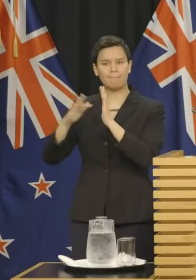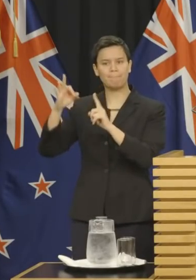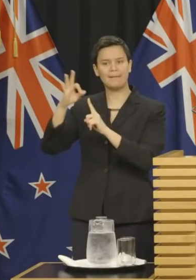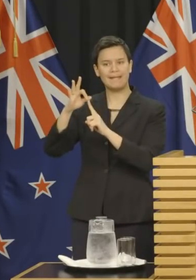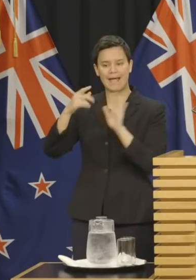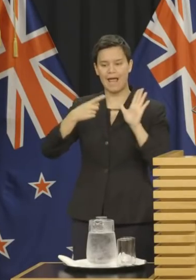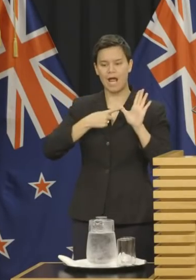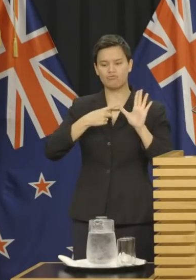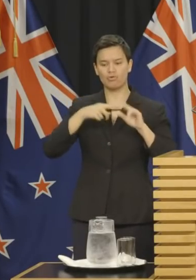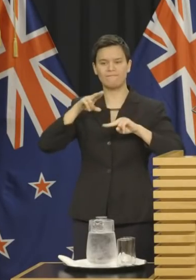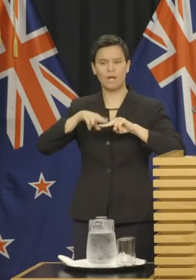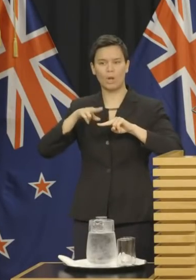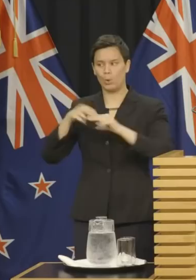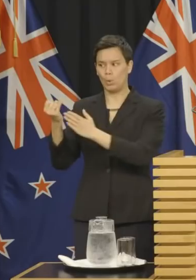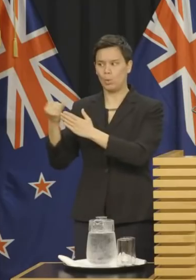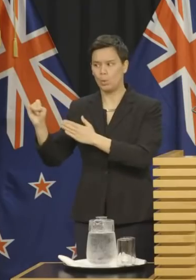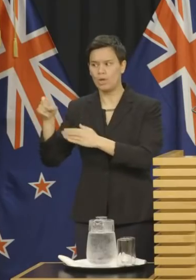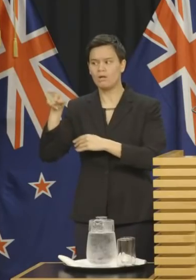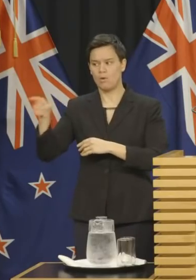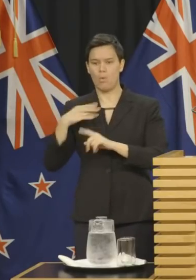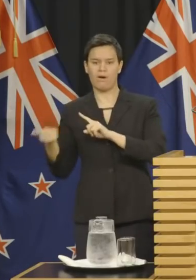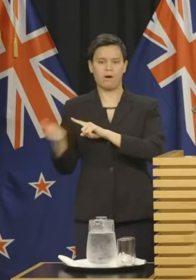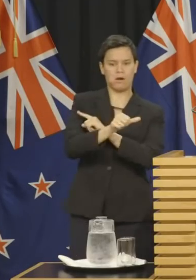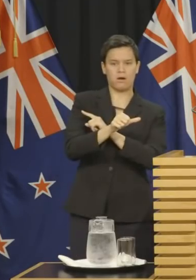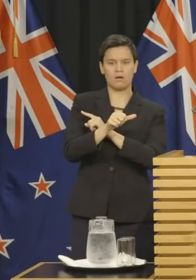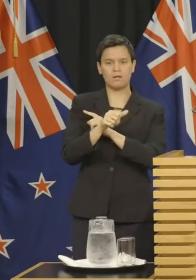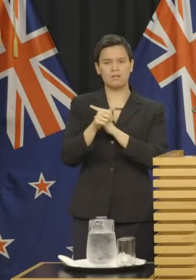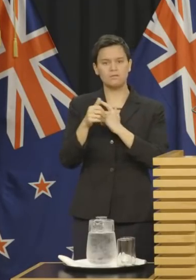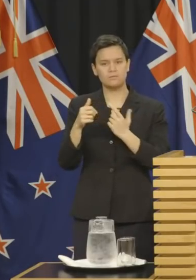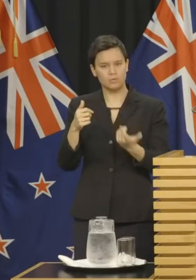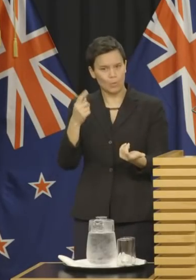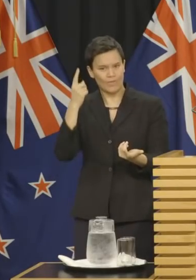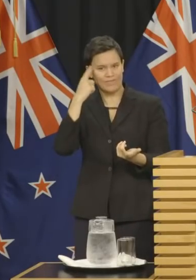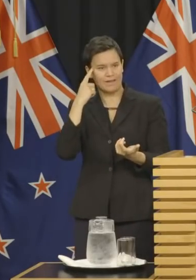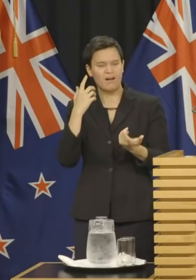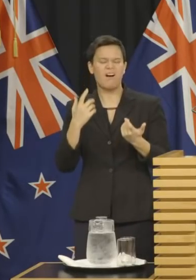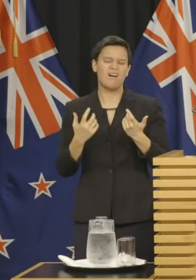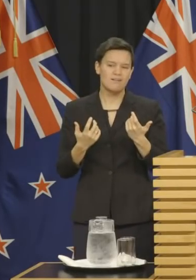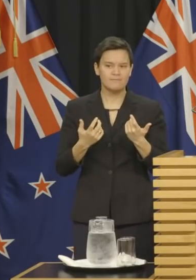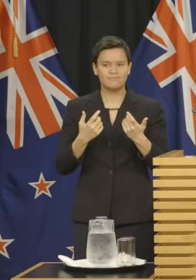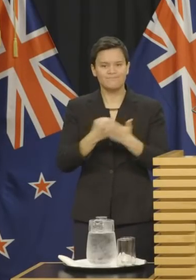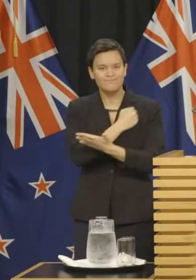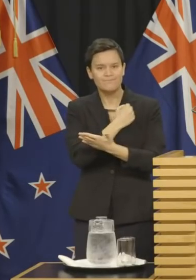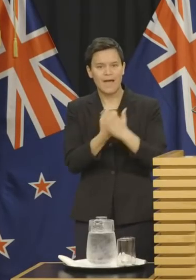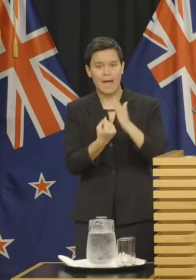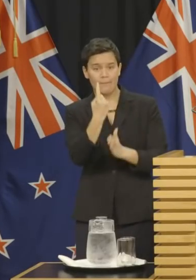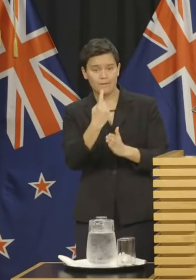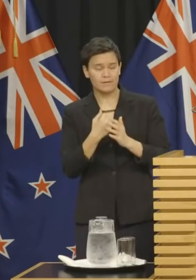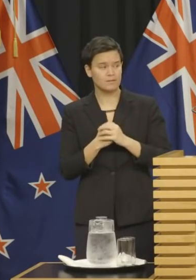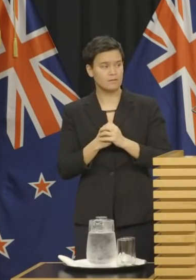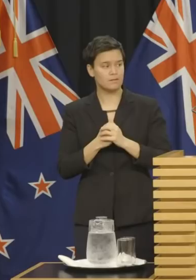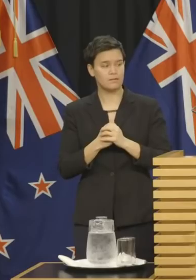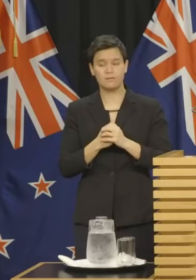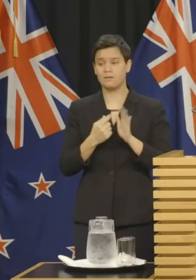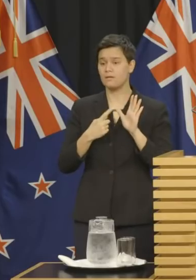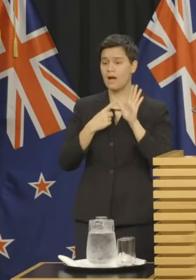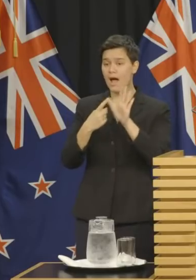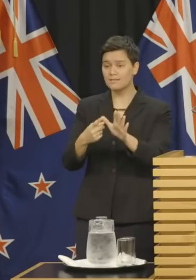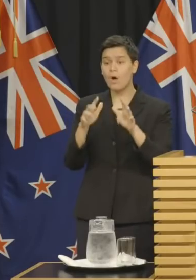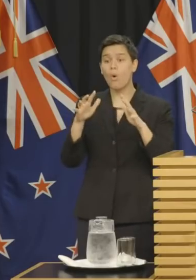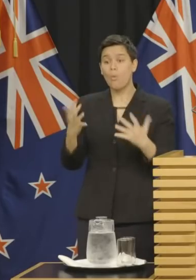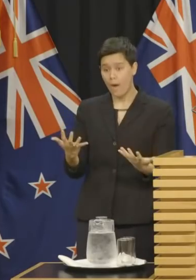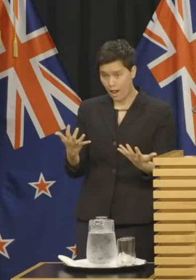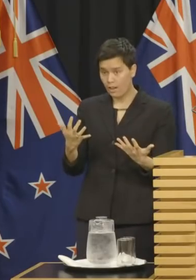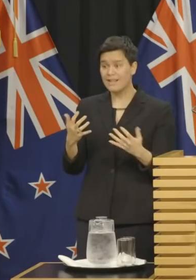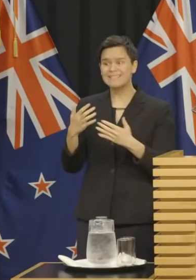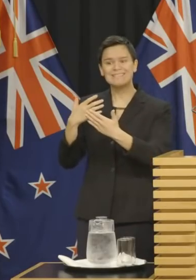it have been treated differently? What I'll say is regardless of the circumstances under which I have become aware of this